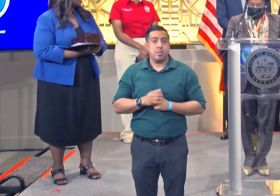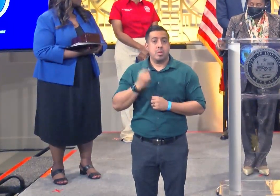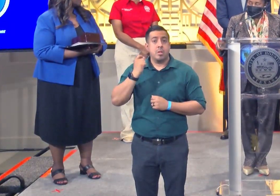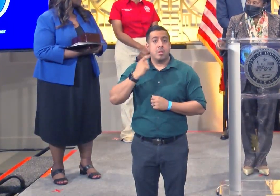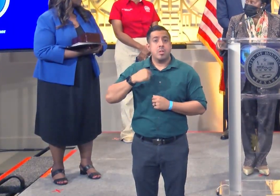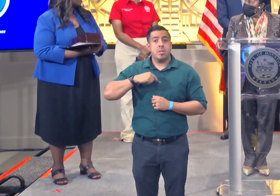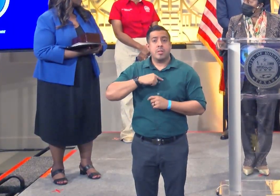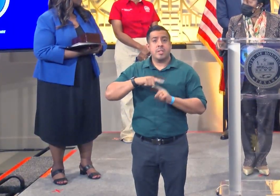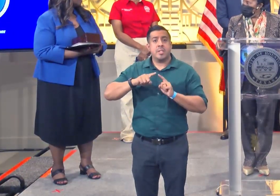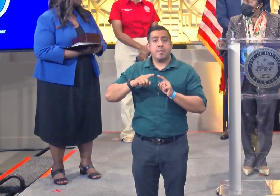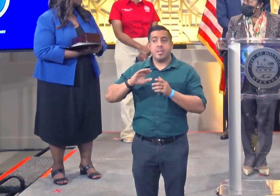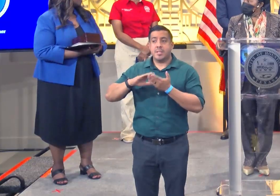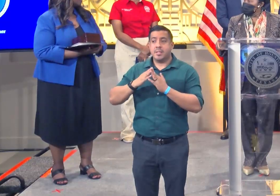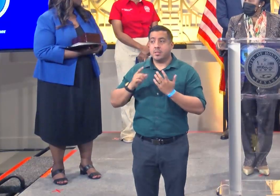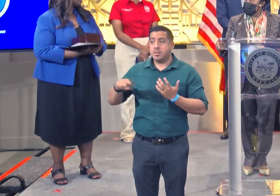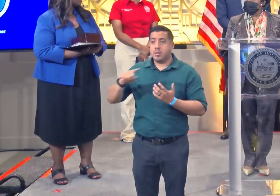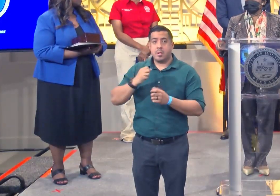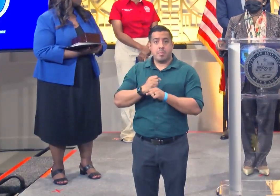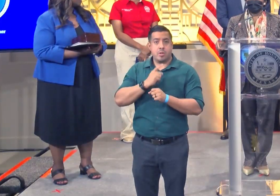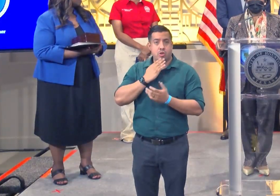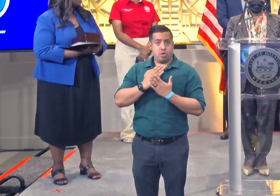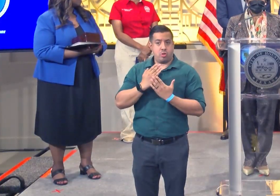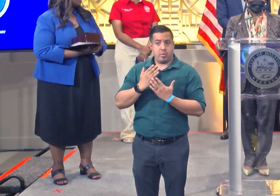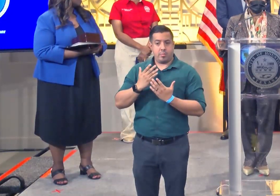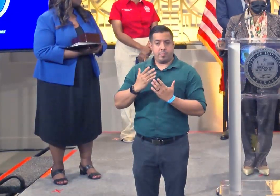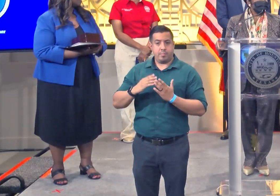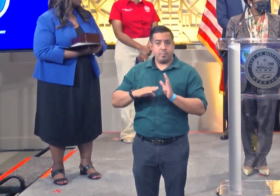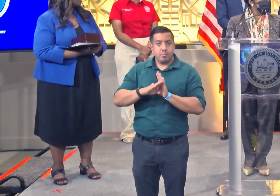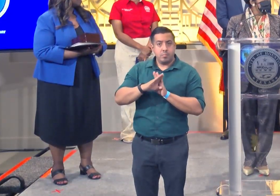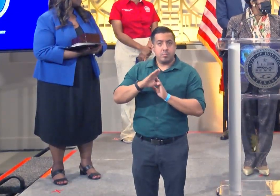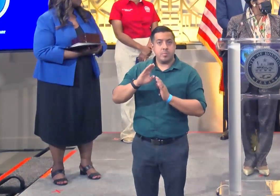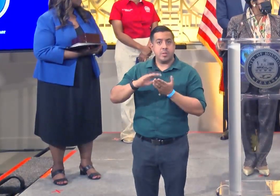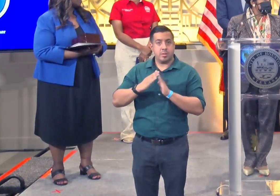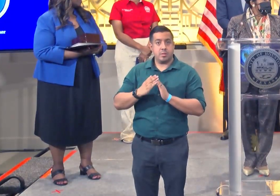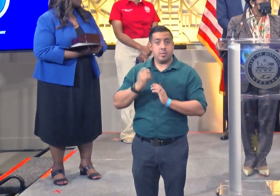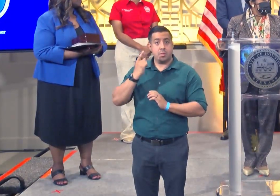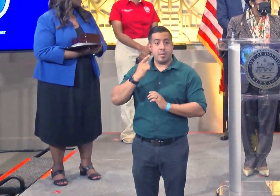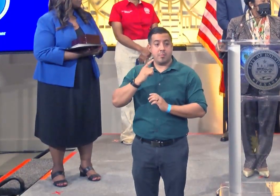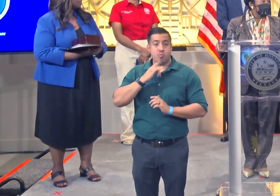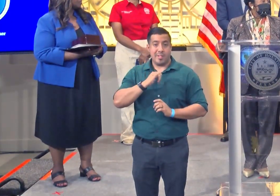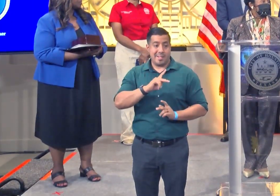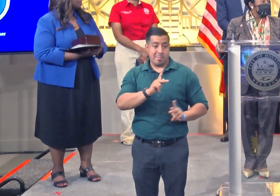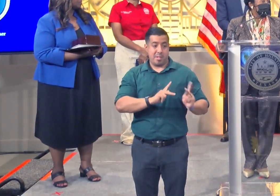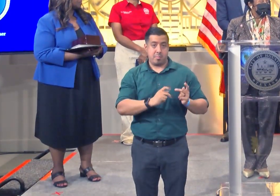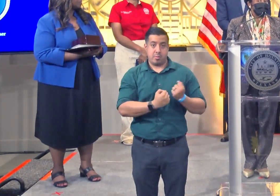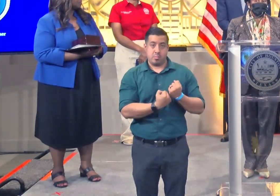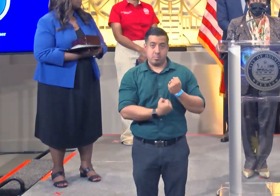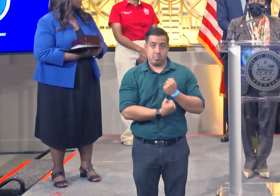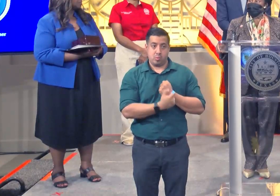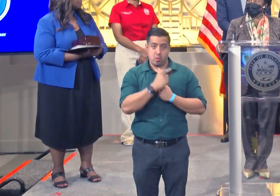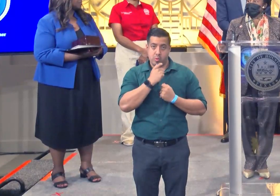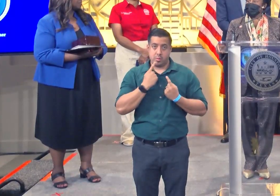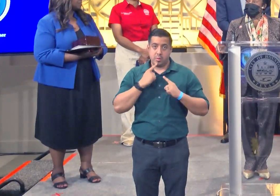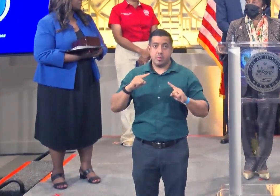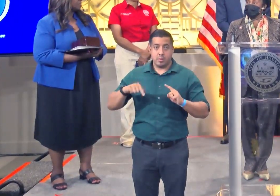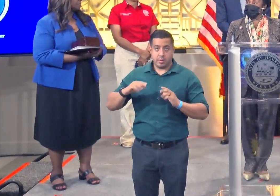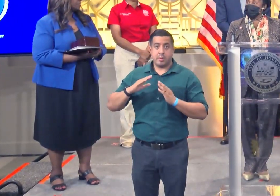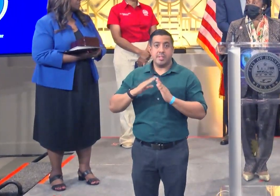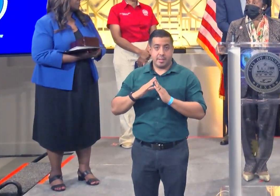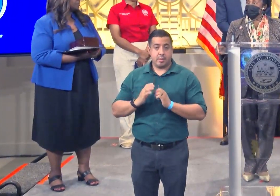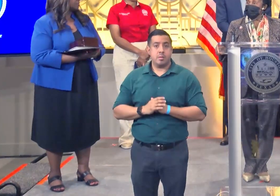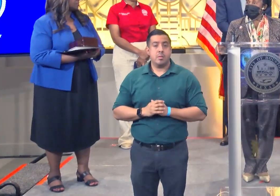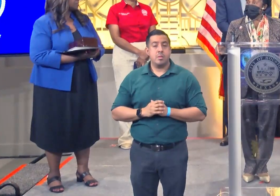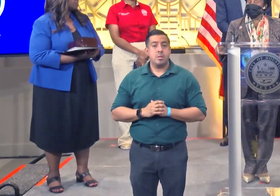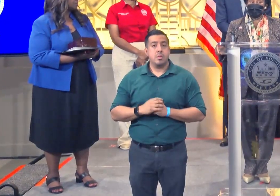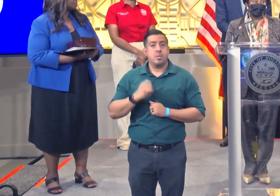cities, there are some elements that make cities great. Certainly it is the people. And Mr. Jackson, you will find that there